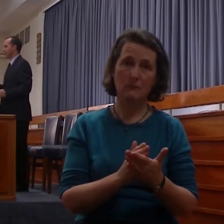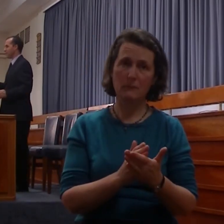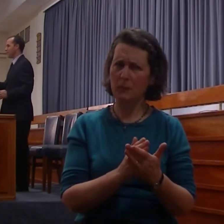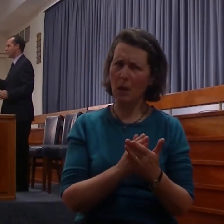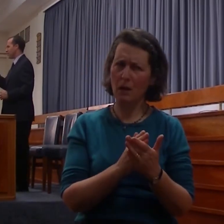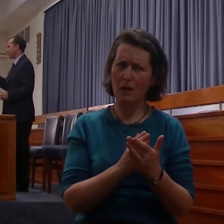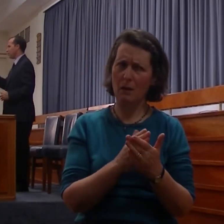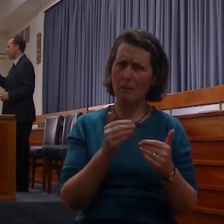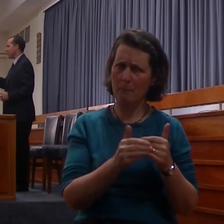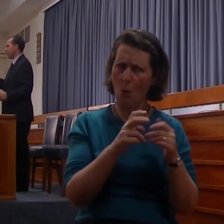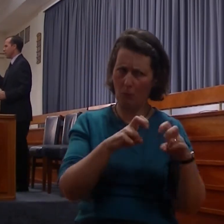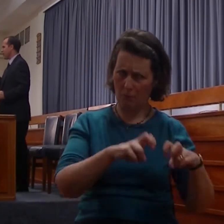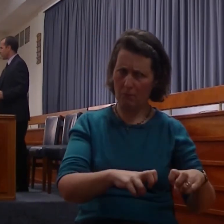Christ.